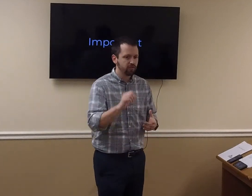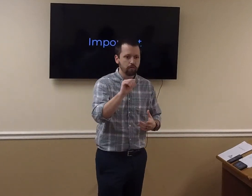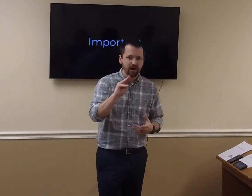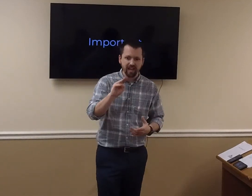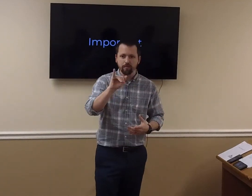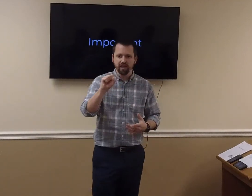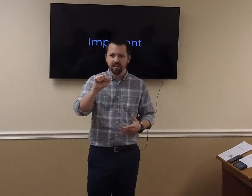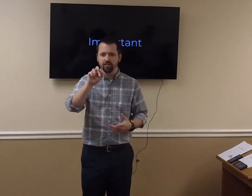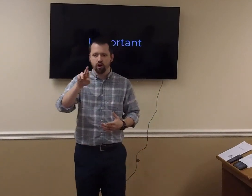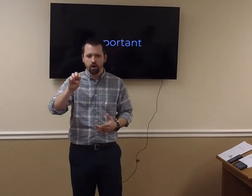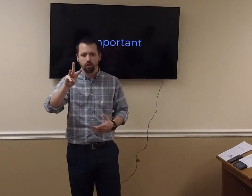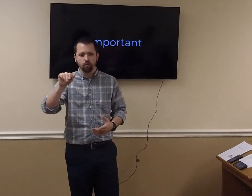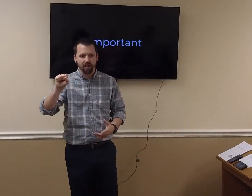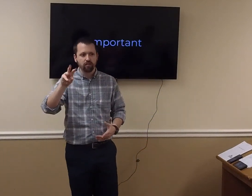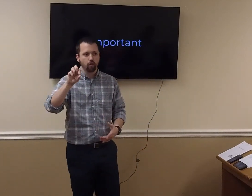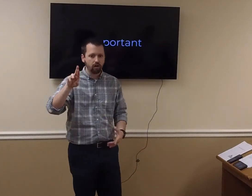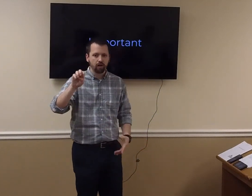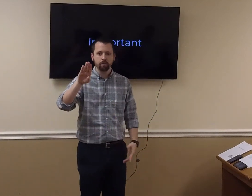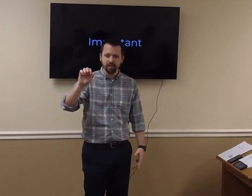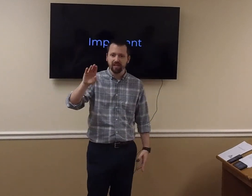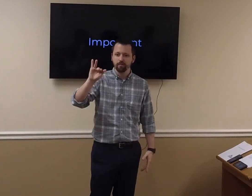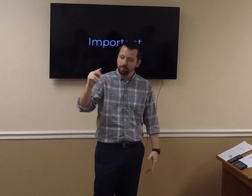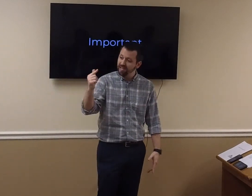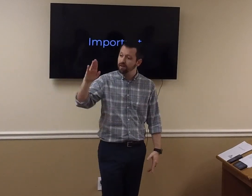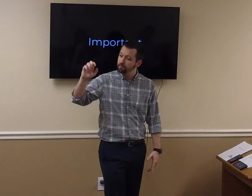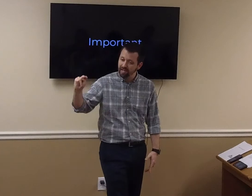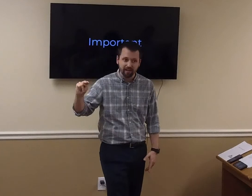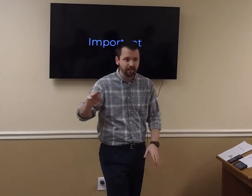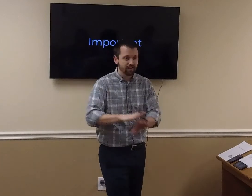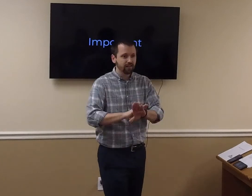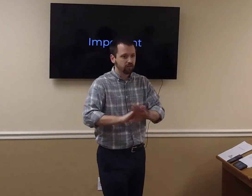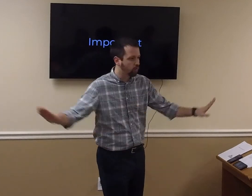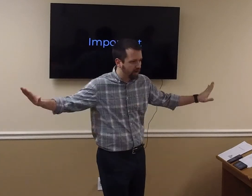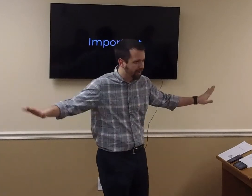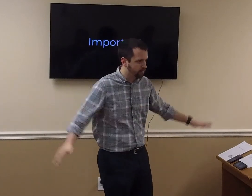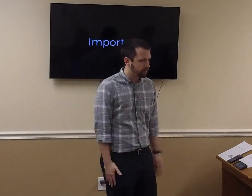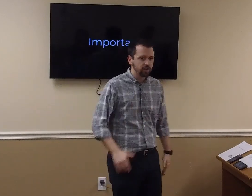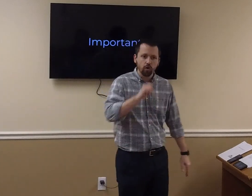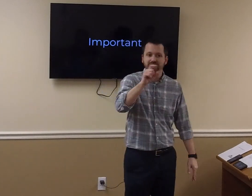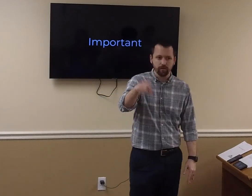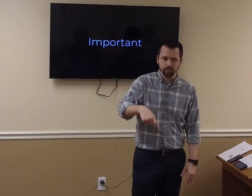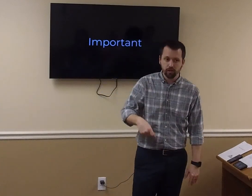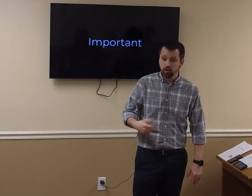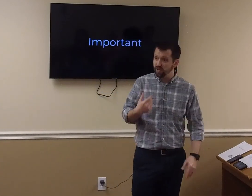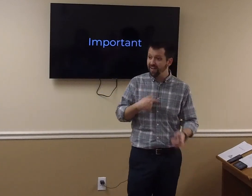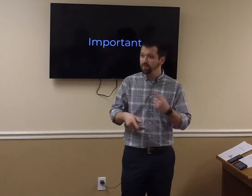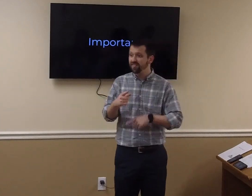is no more am, is, are, was, were, be, being, been. Don't worry about them. You don't need them. Do we have them in sign